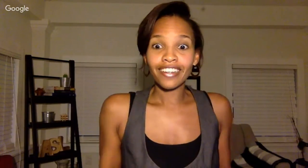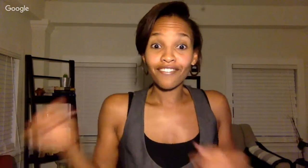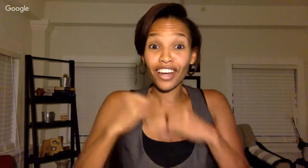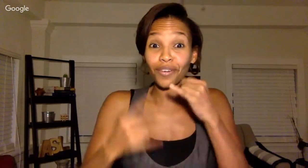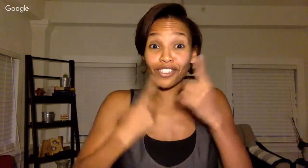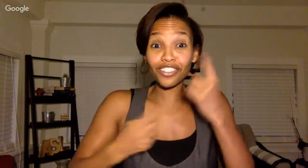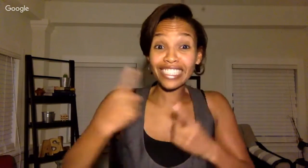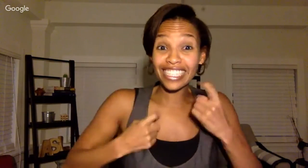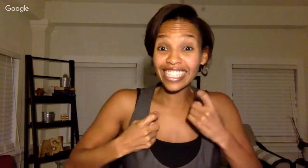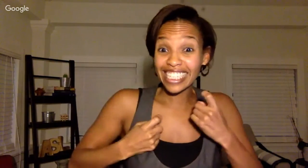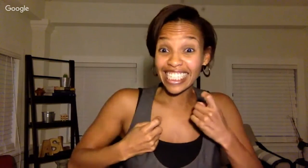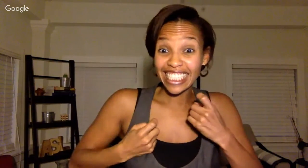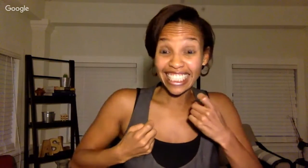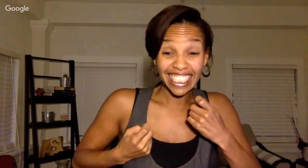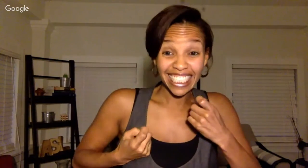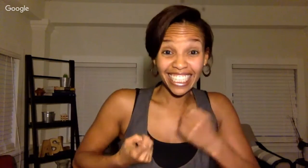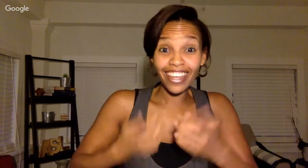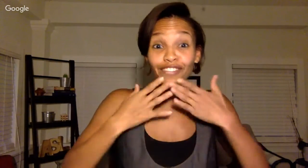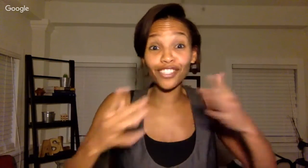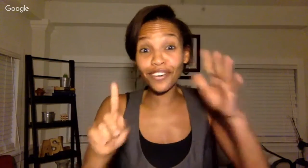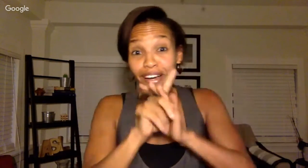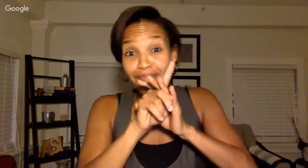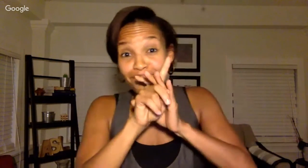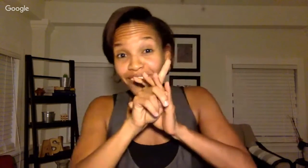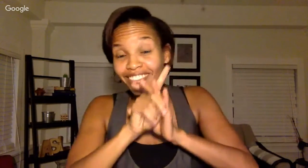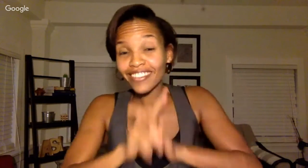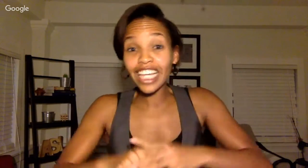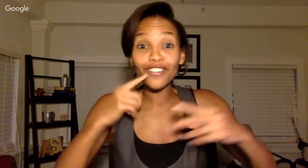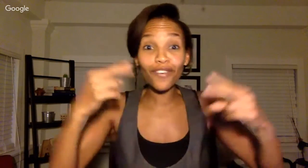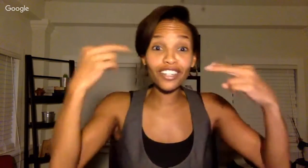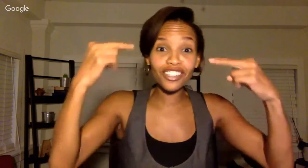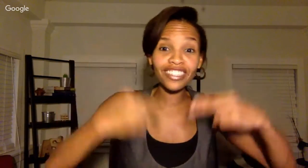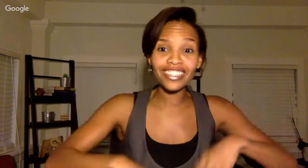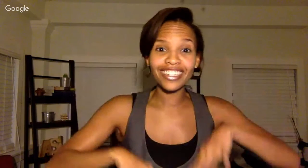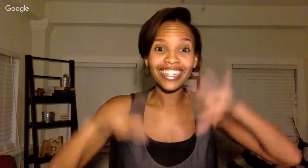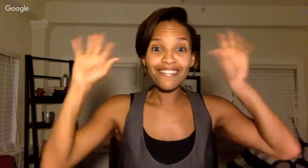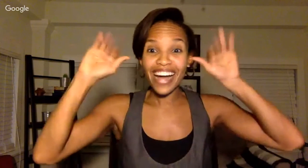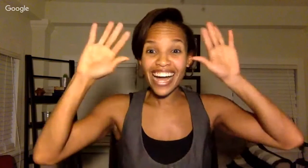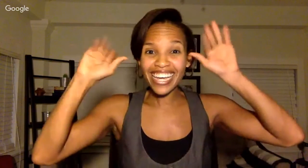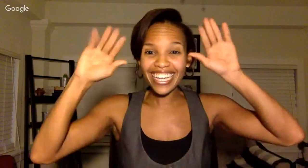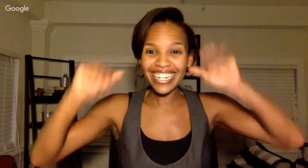Final questions? Thanks for showing up. Thanks for watching. Bye.